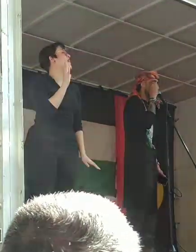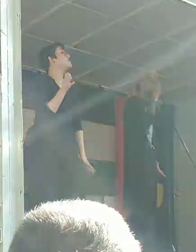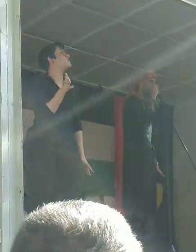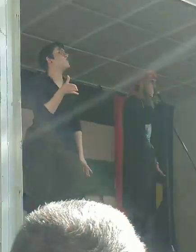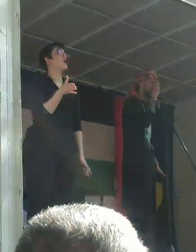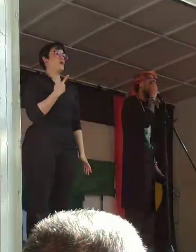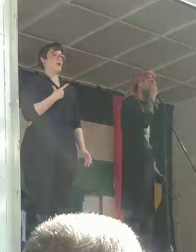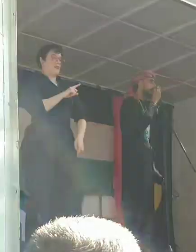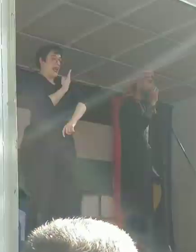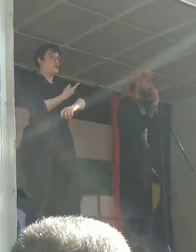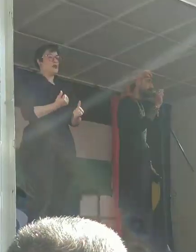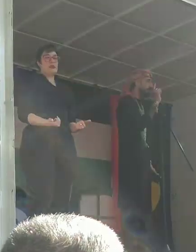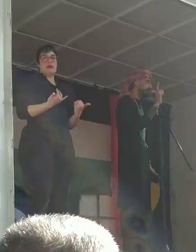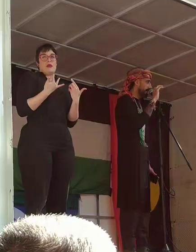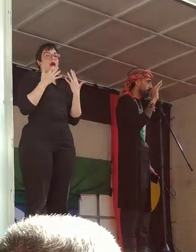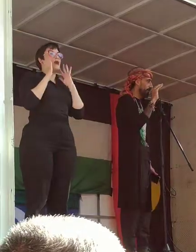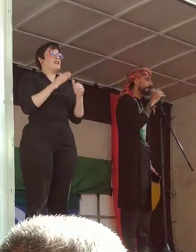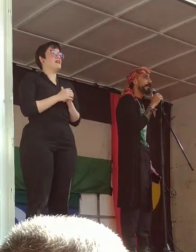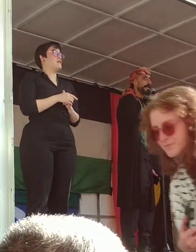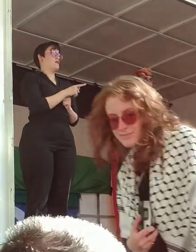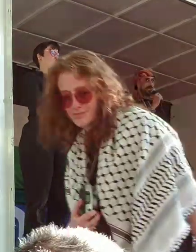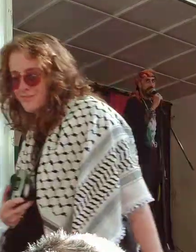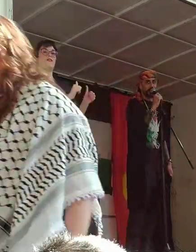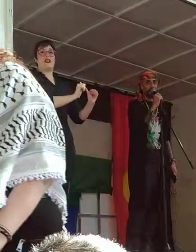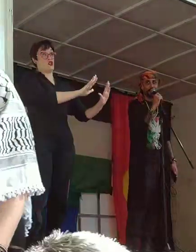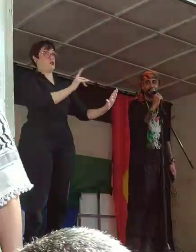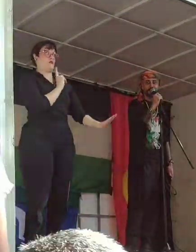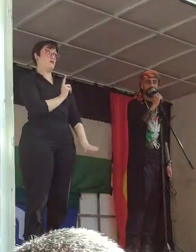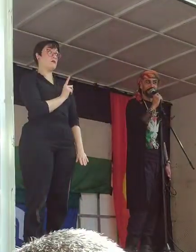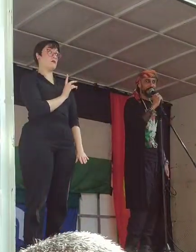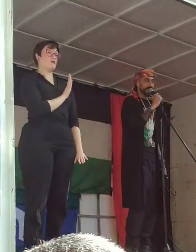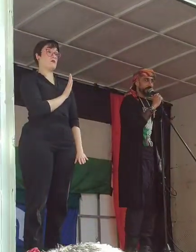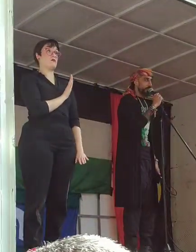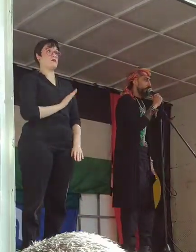energy we get from this, it's just insane. The drummers again, last warning. So,